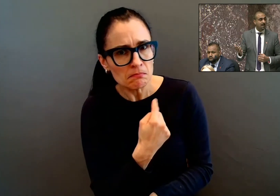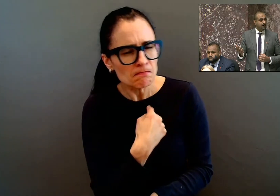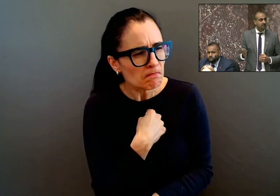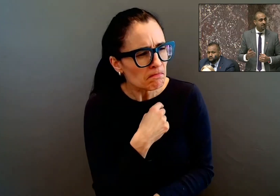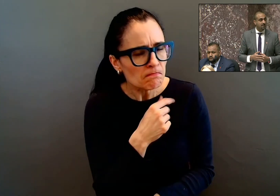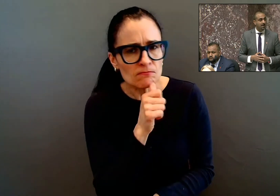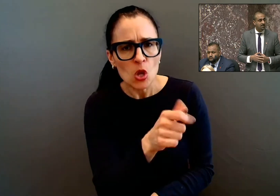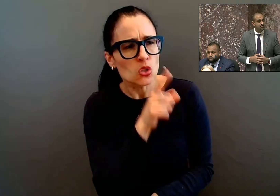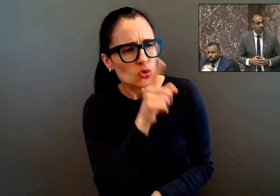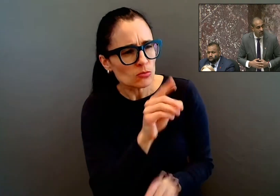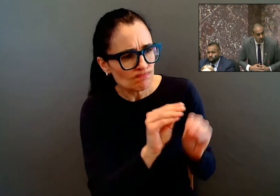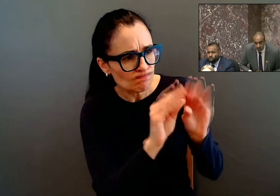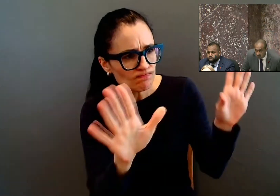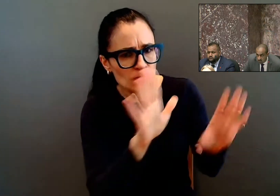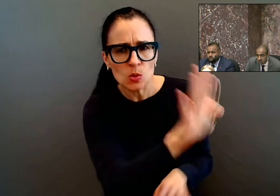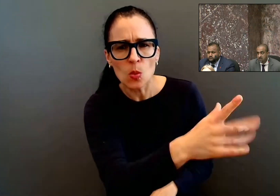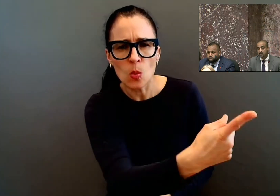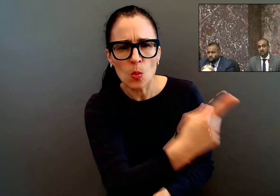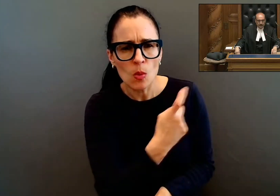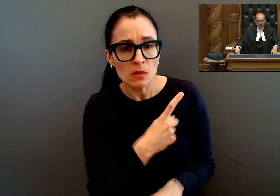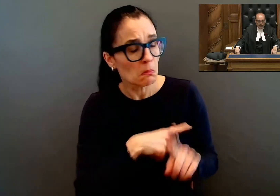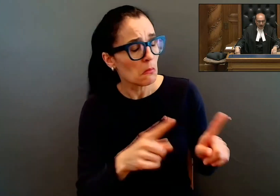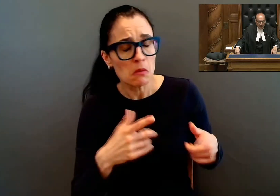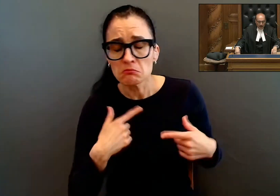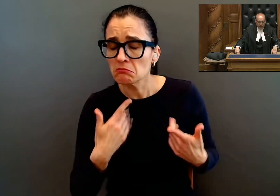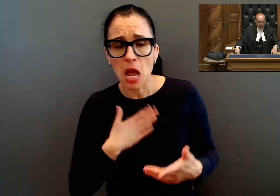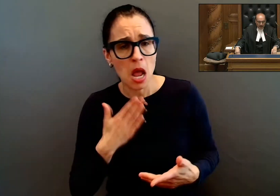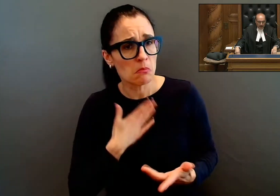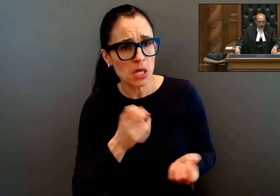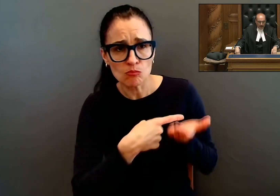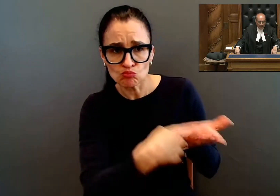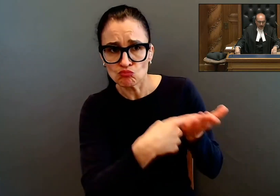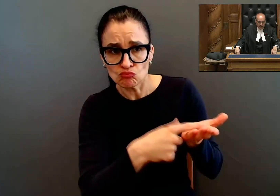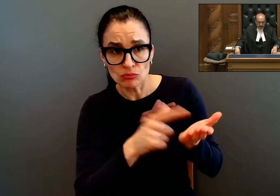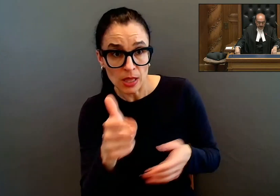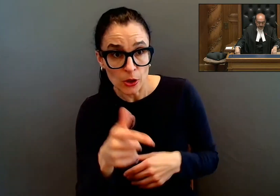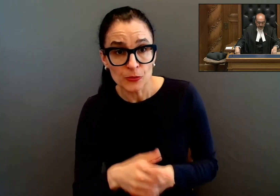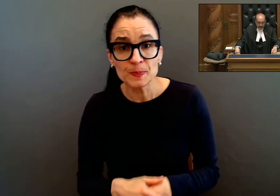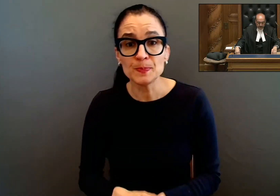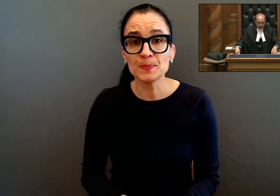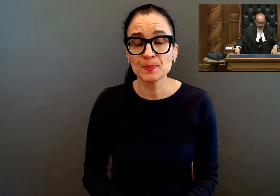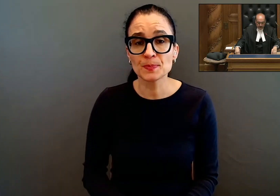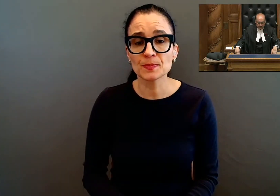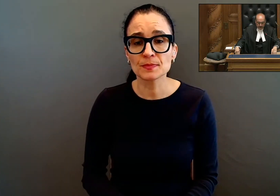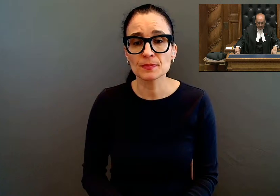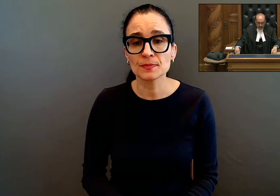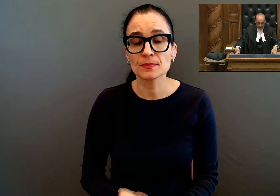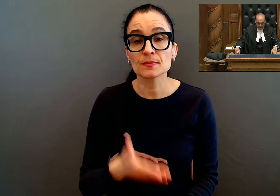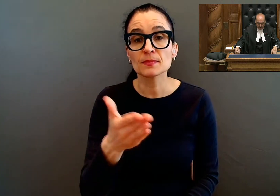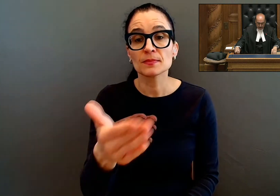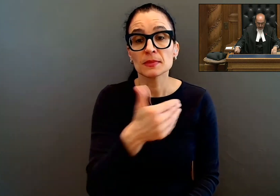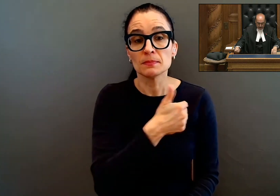details, I'm happy to get back to the member. Member for Surrey White Rock. Thank you, Mr.